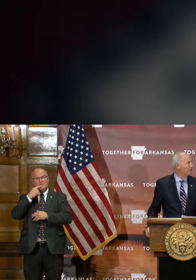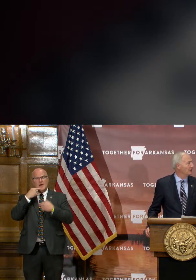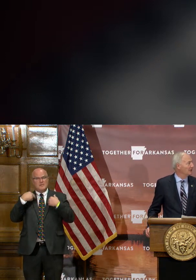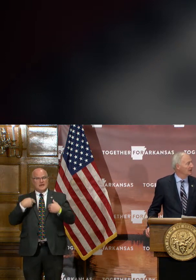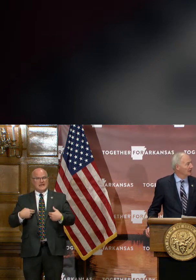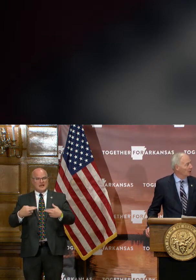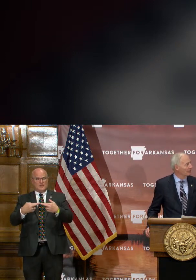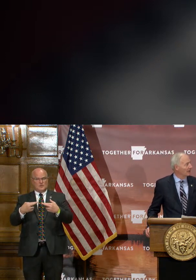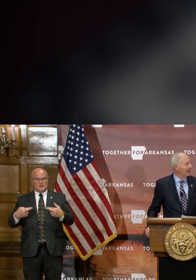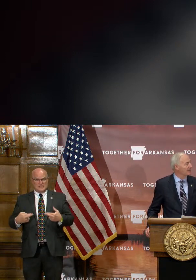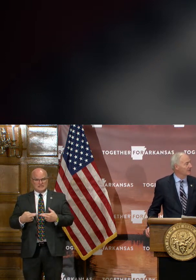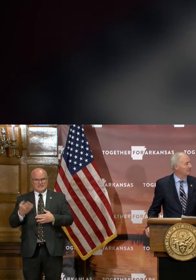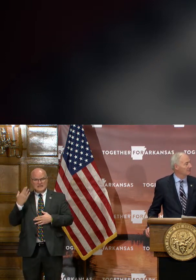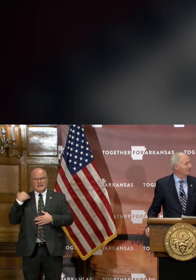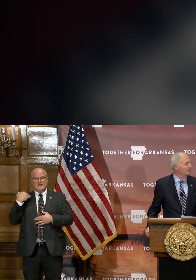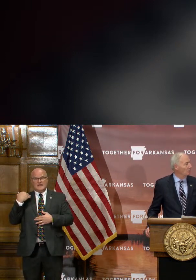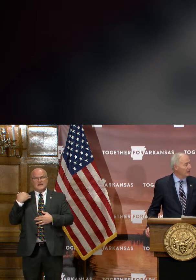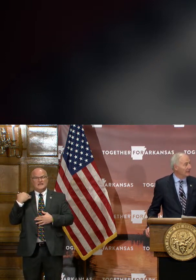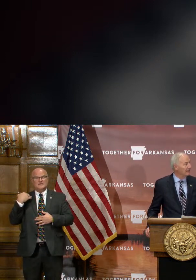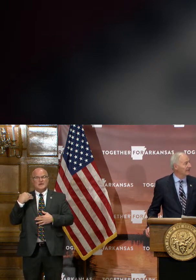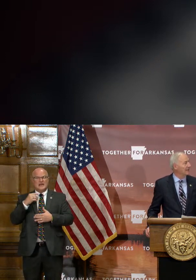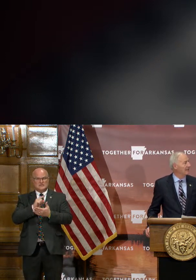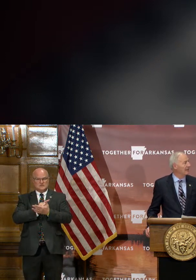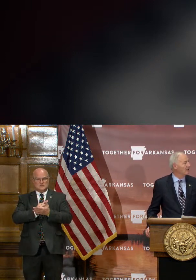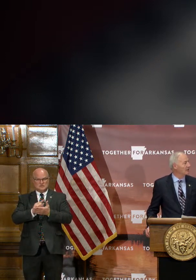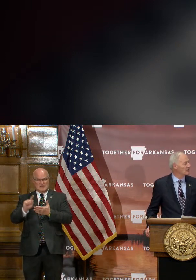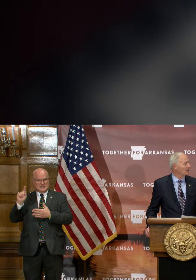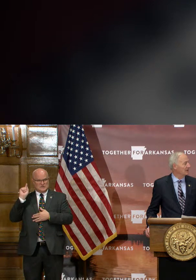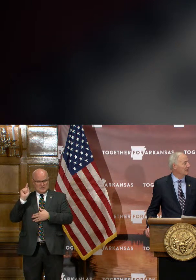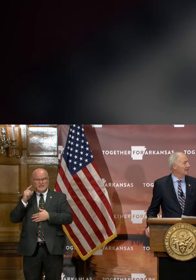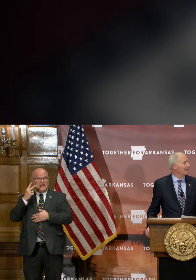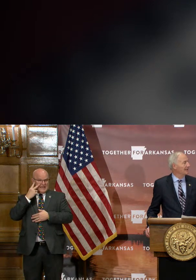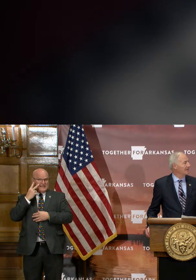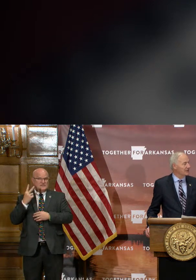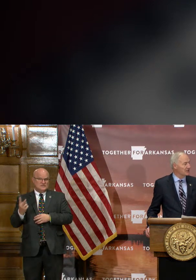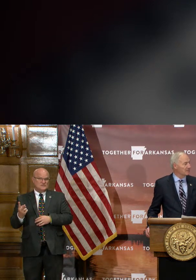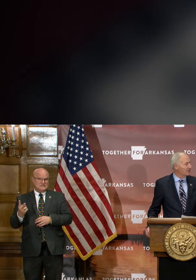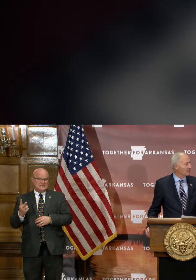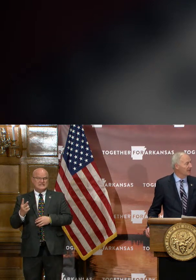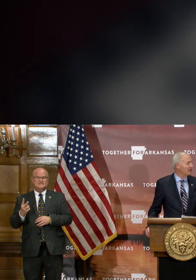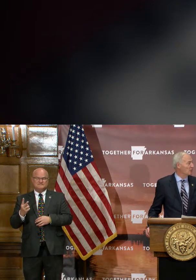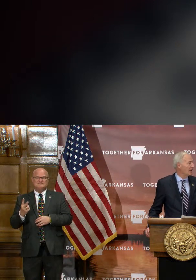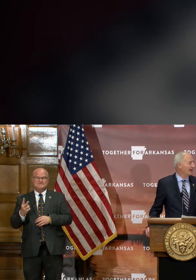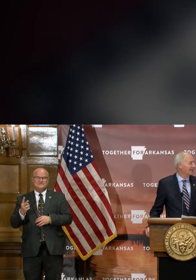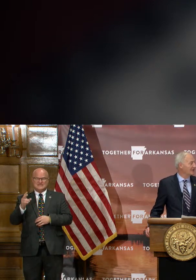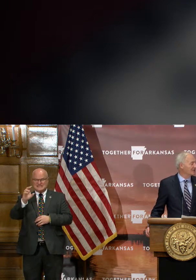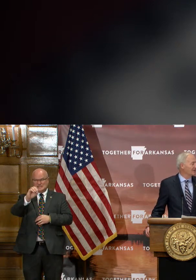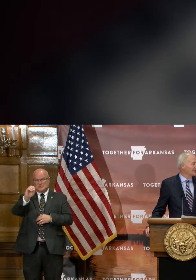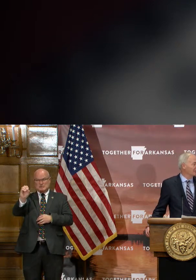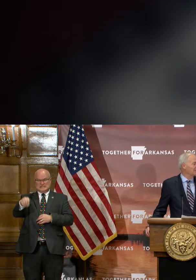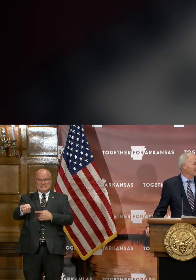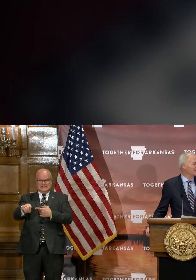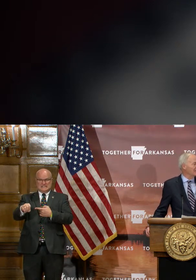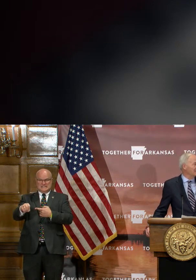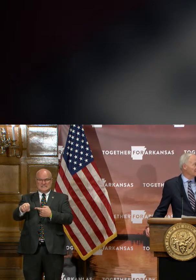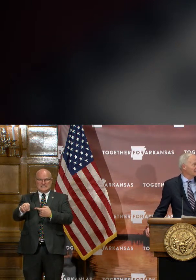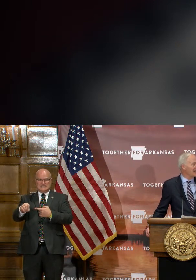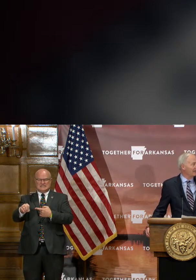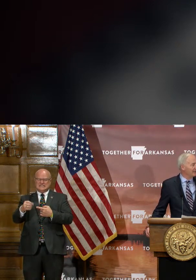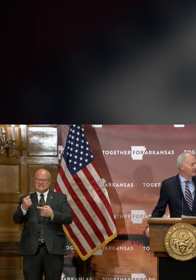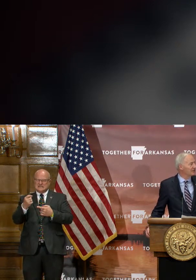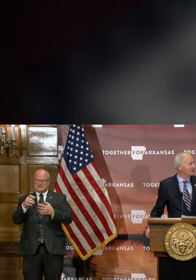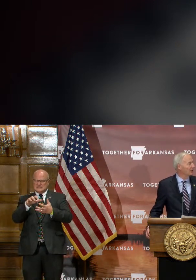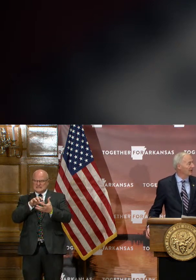health region over the last week, and you can see this is percentage-wise. It's a little bit misleading,